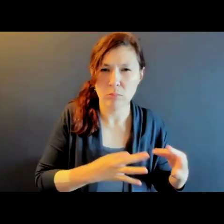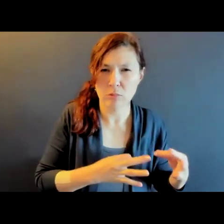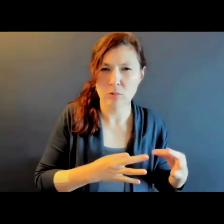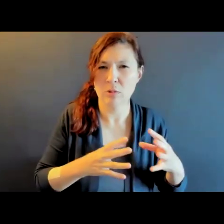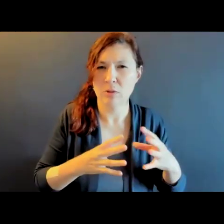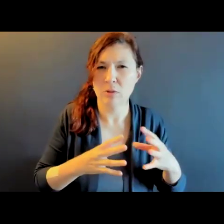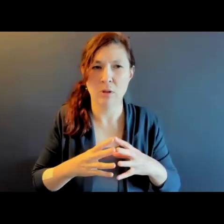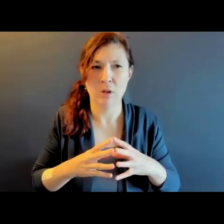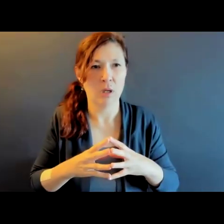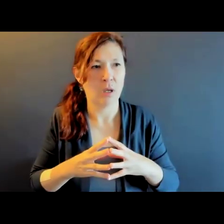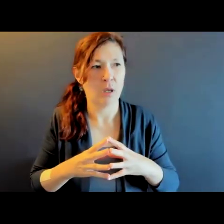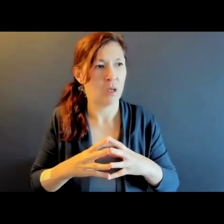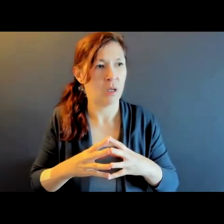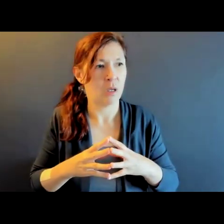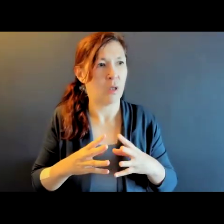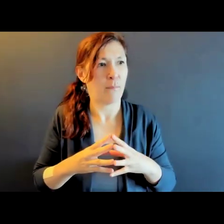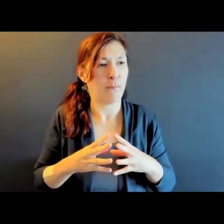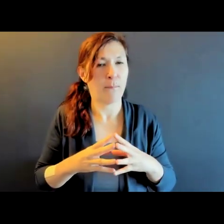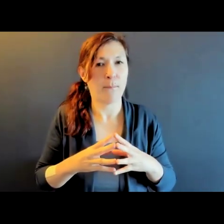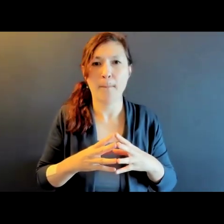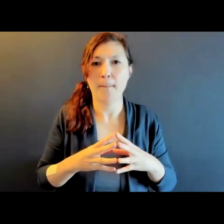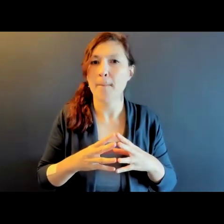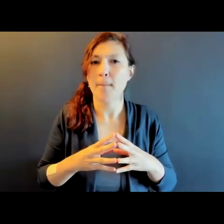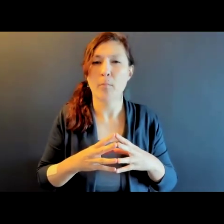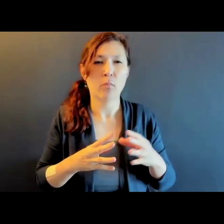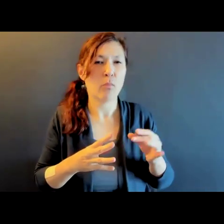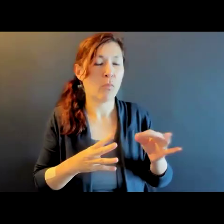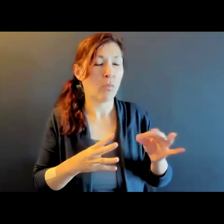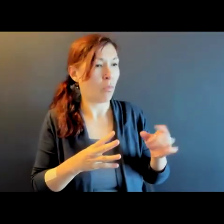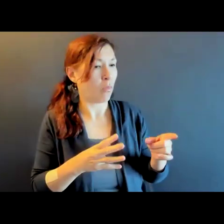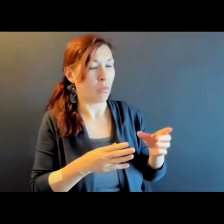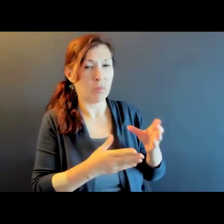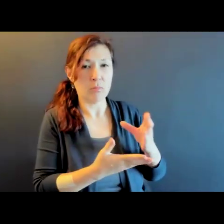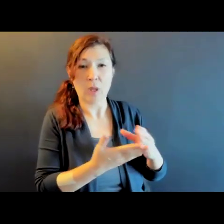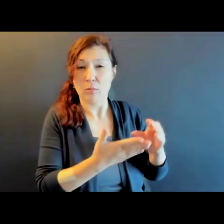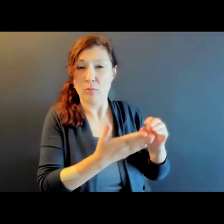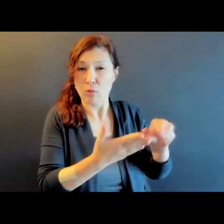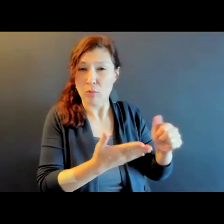the level of socioeconomic status of certain student.